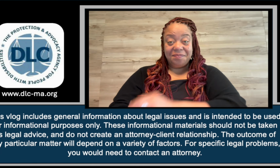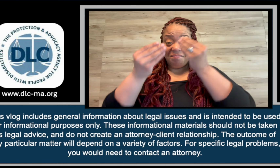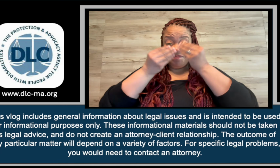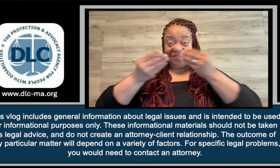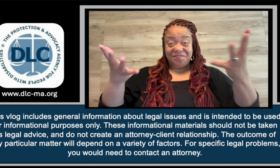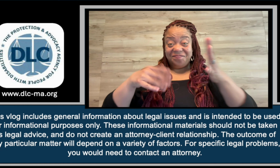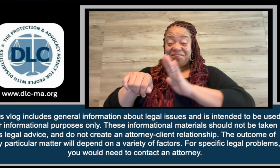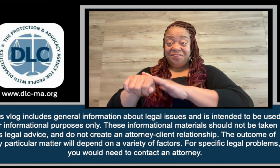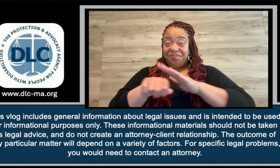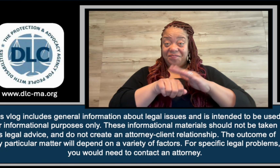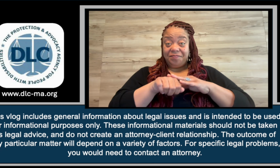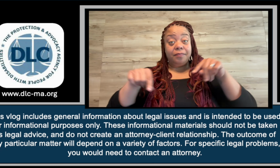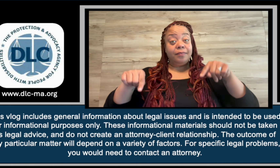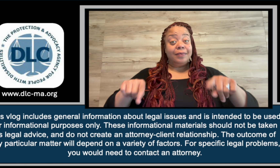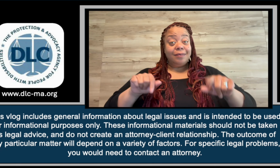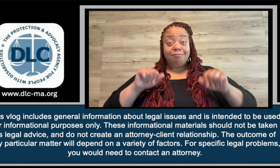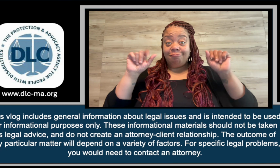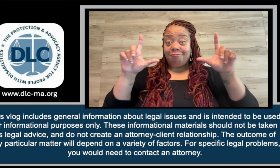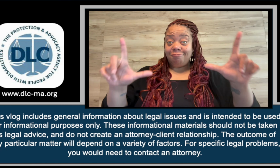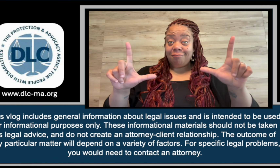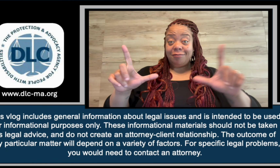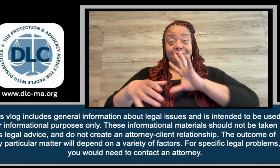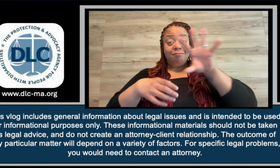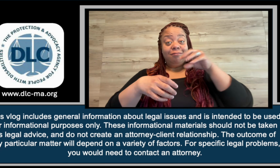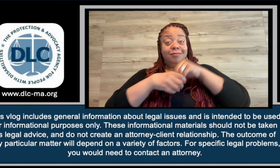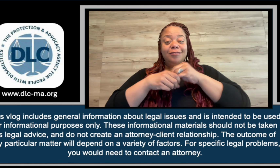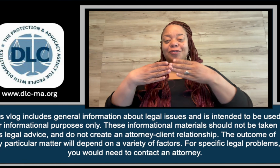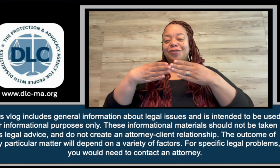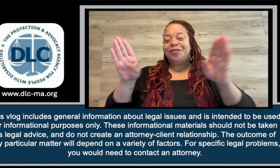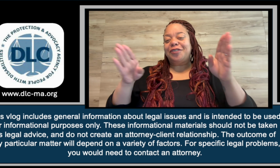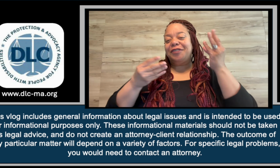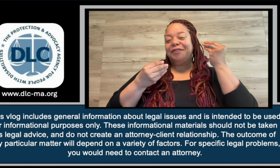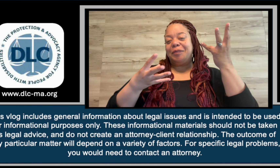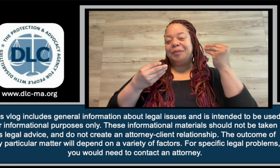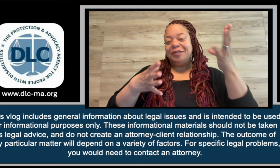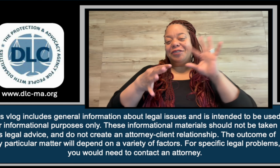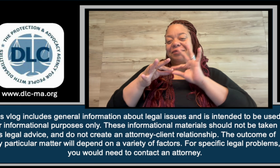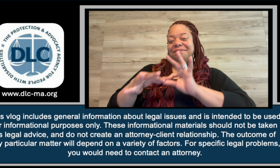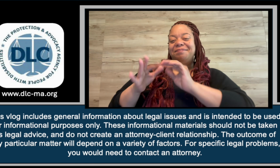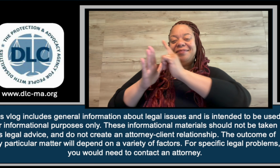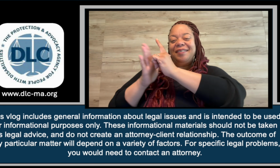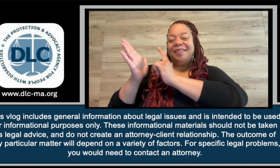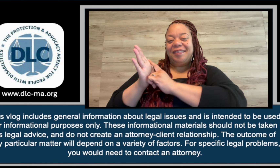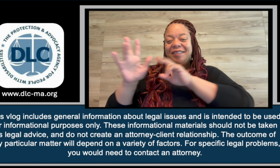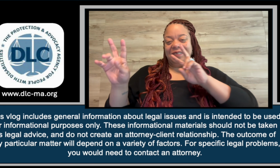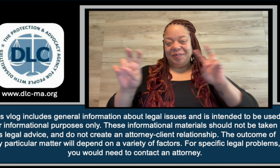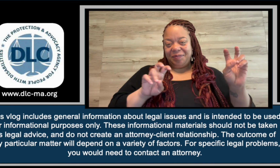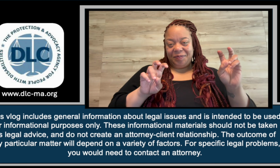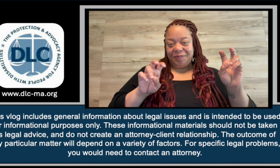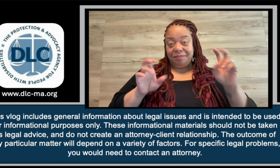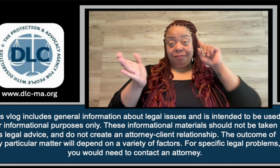This vlog includes general information and is intended to be used for informational purposes only.